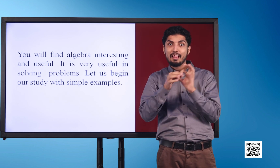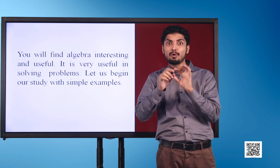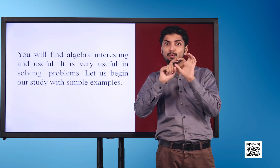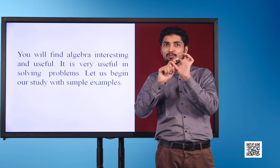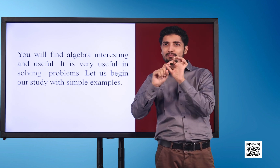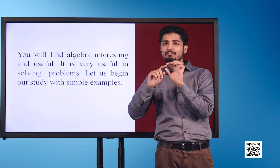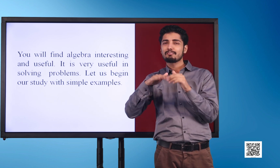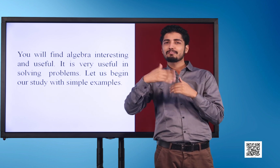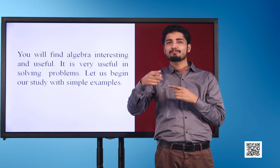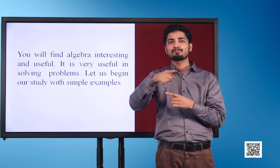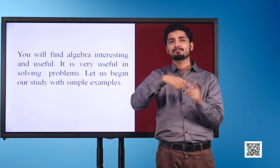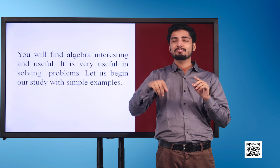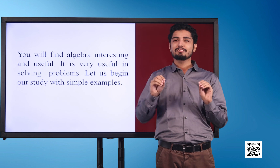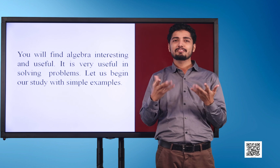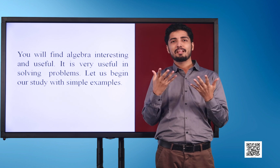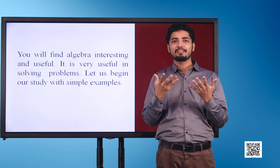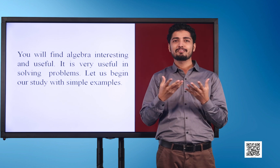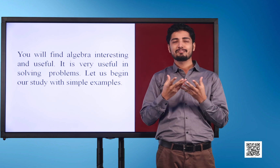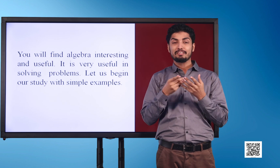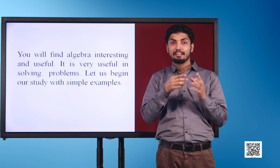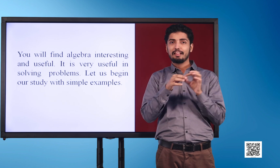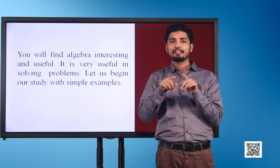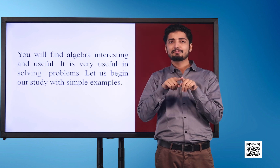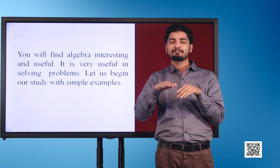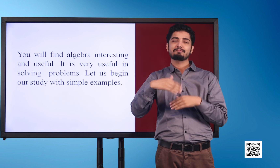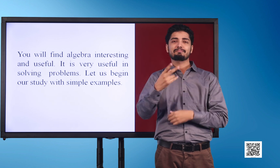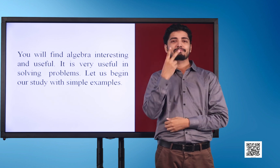Let us begin our study with simple examples.